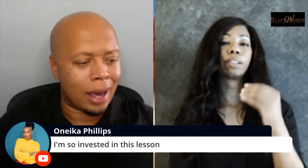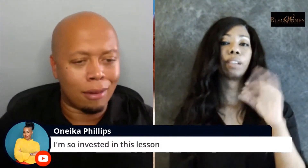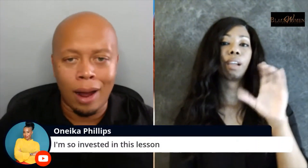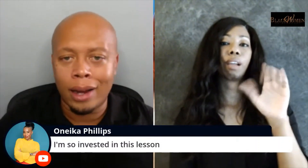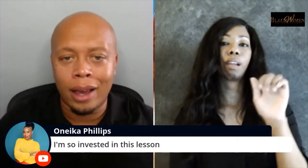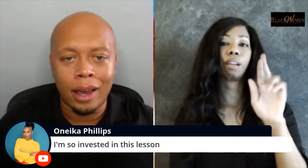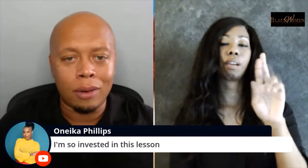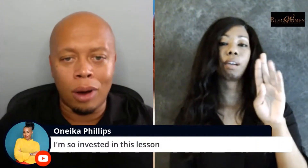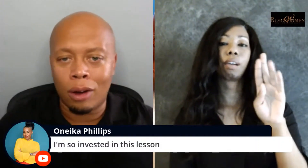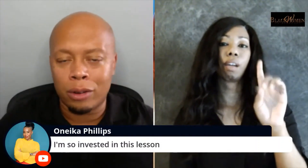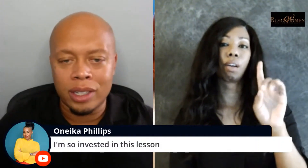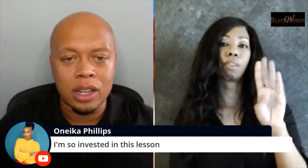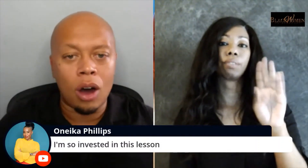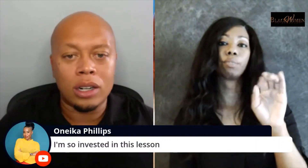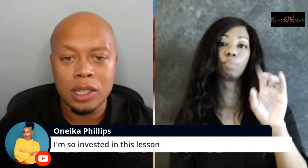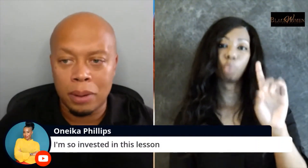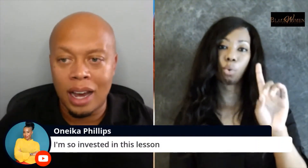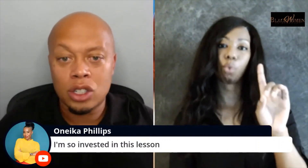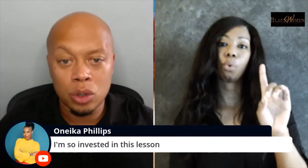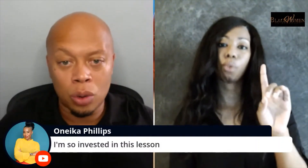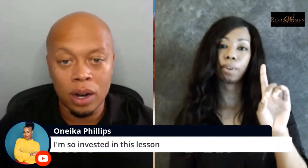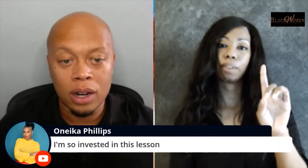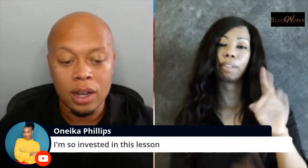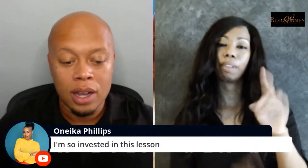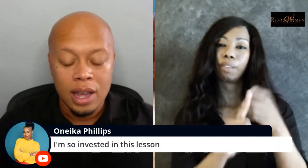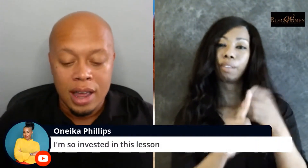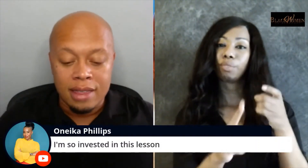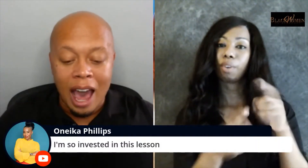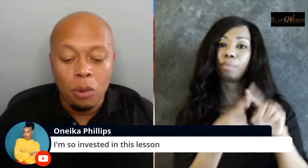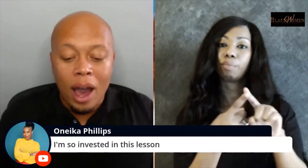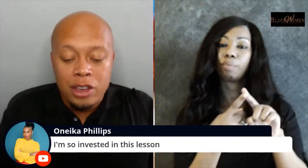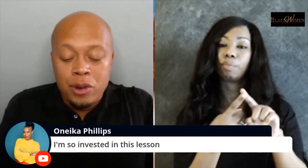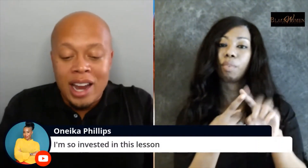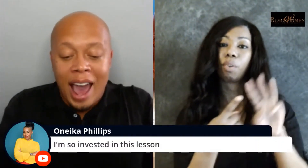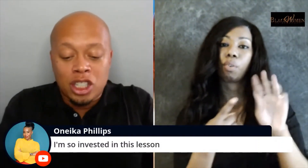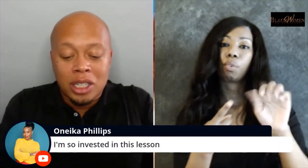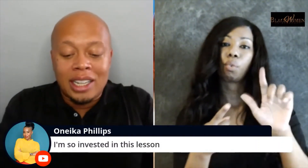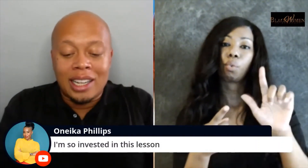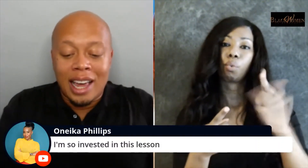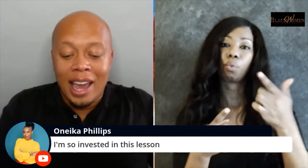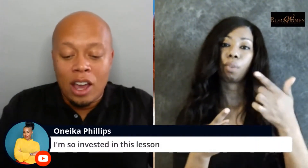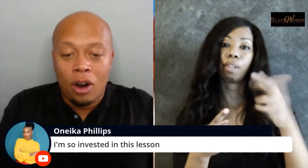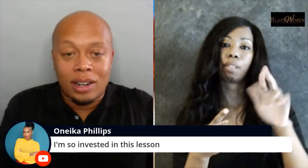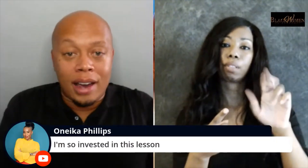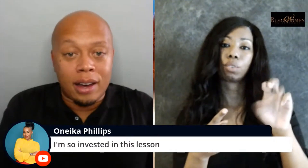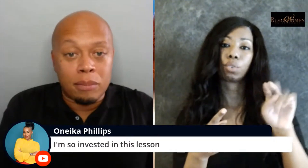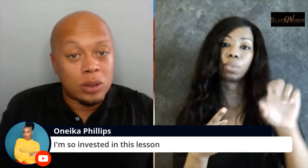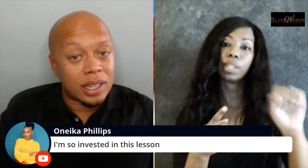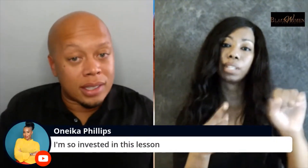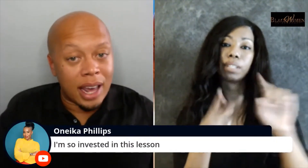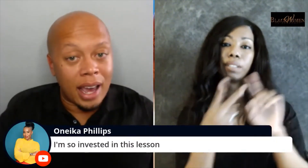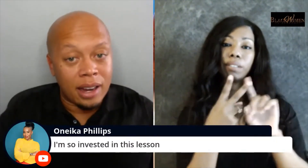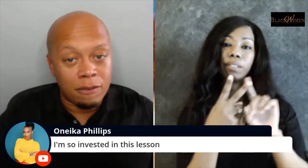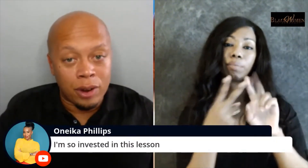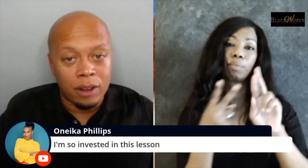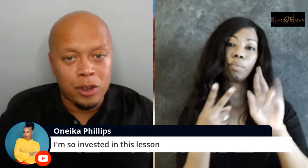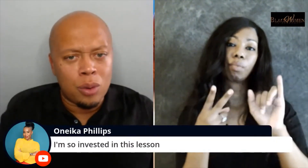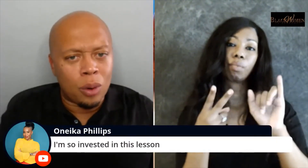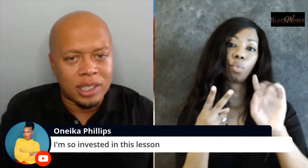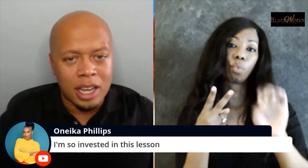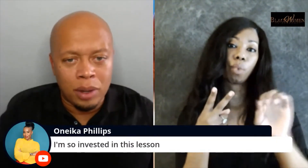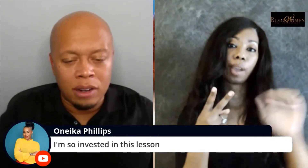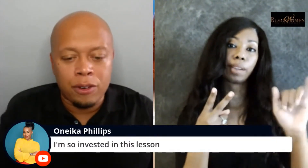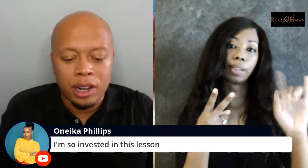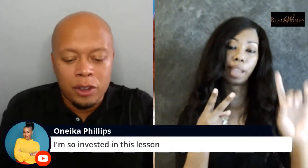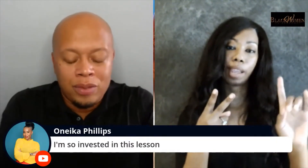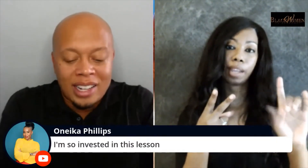at like Rite Aid, Walgreens, an art supply store, that what you can actually lay on like a music stand in front of you or